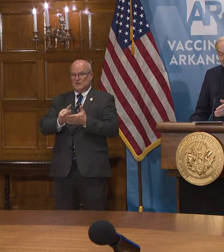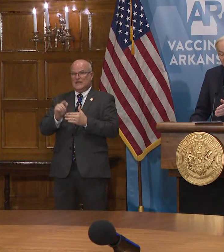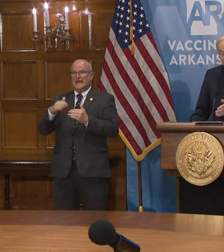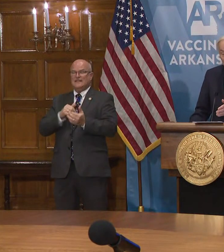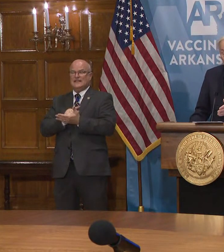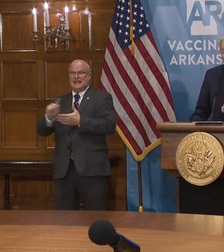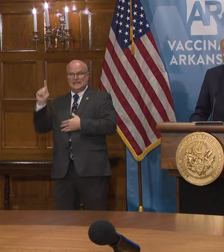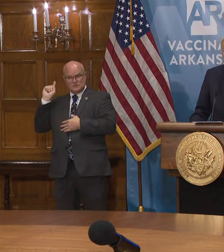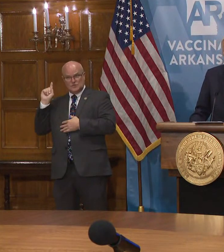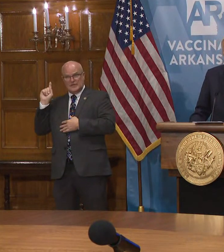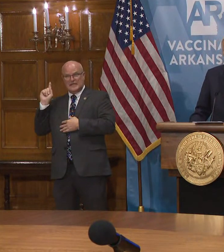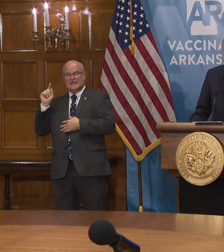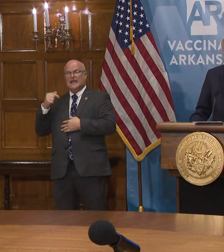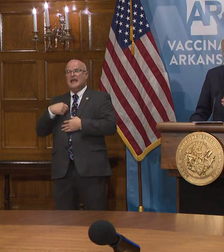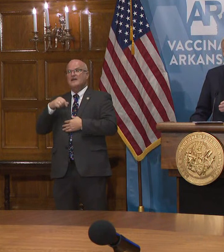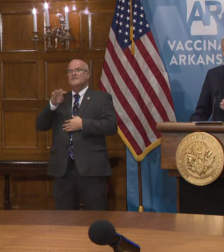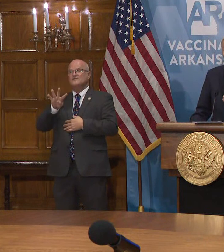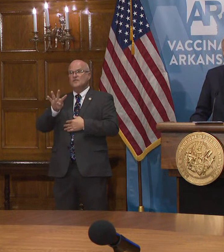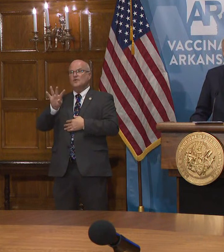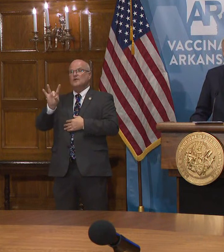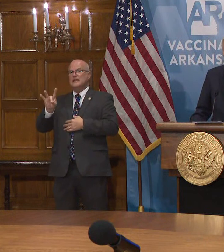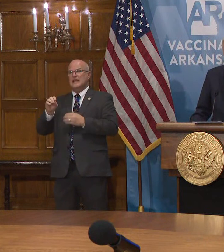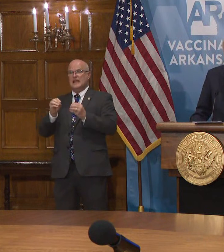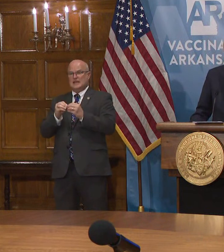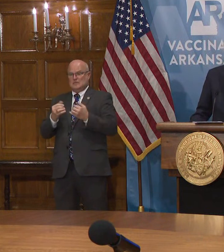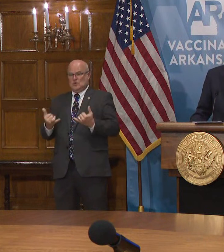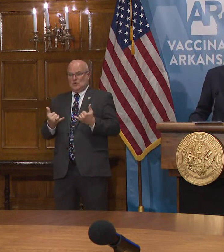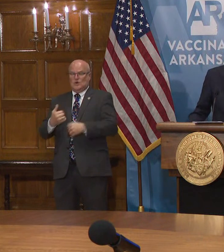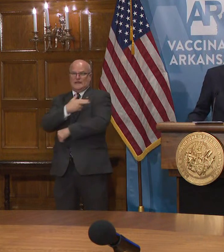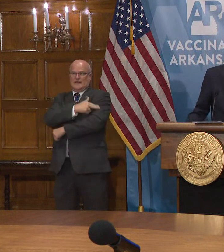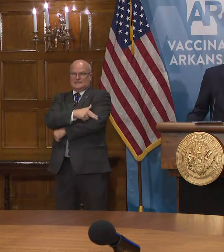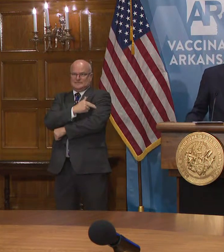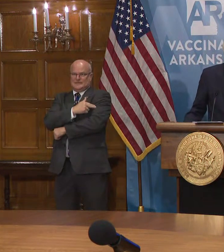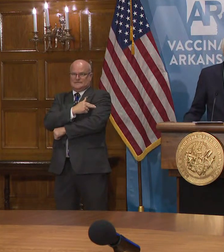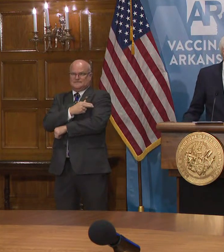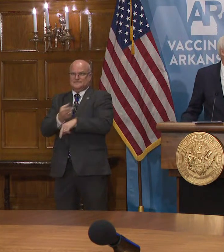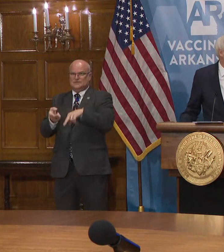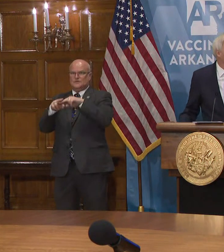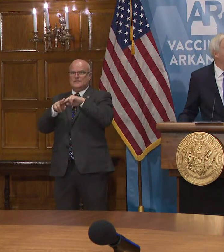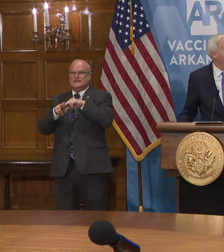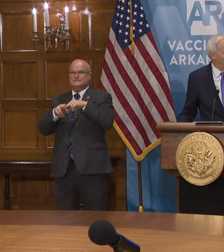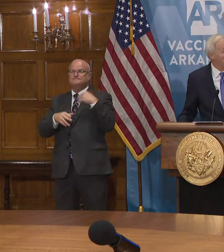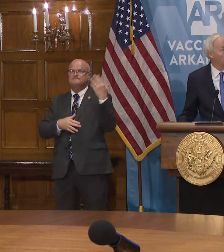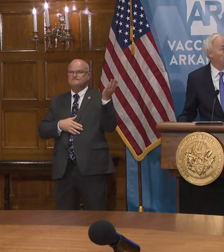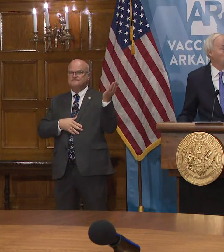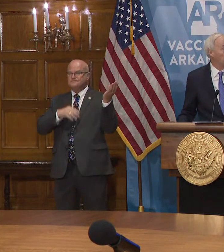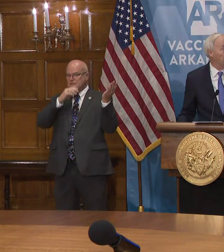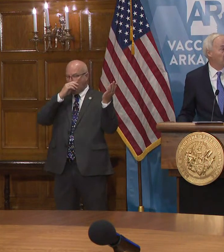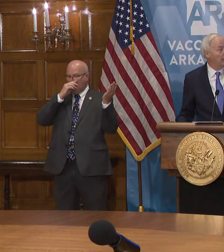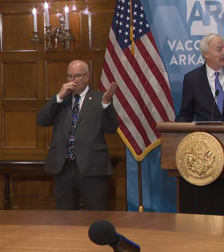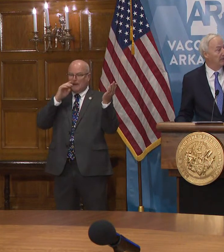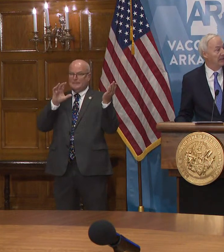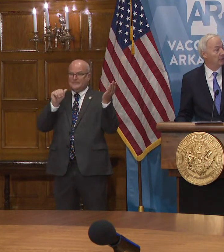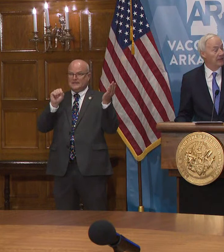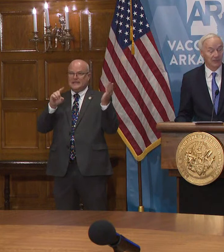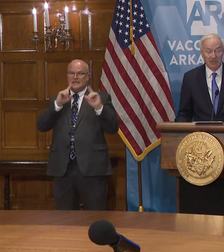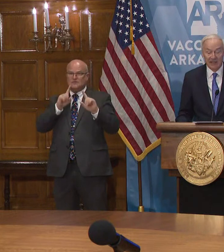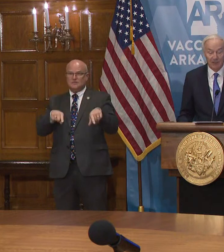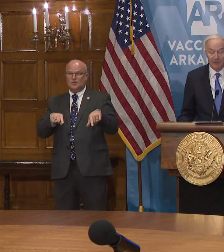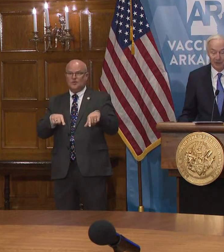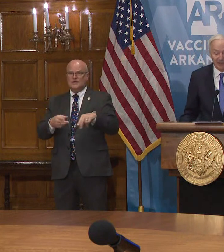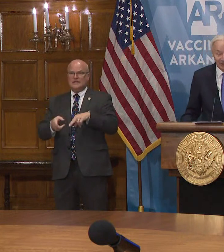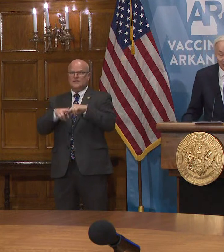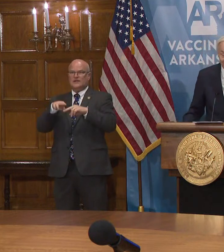than last week, and we have 48 more current hospitalizations. And you can see the case report there. We have an increase